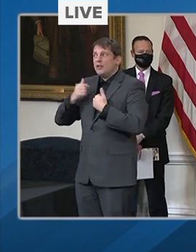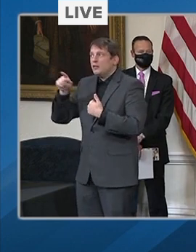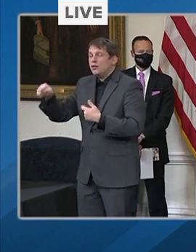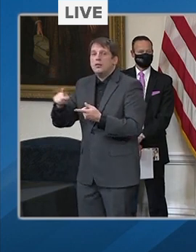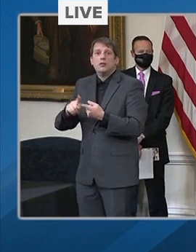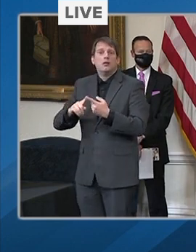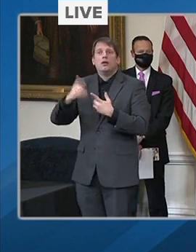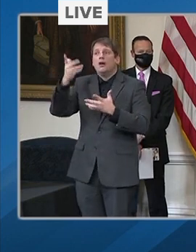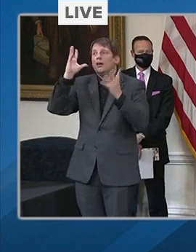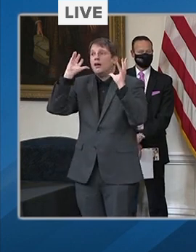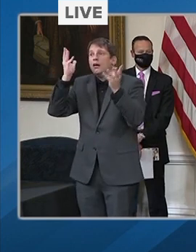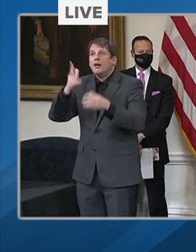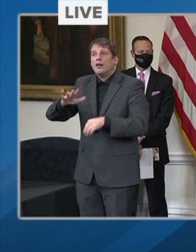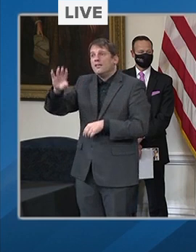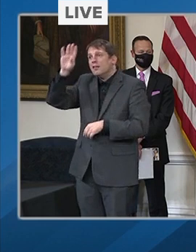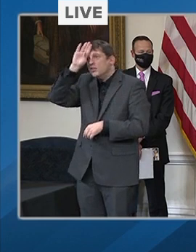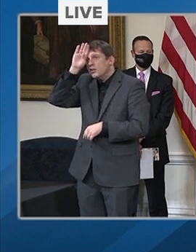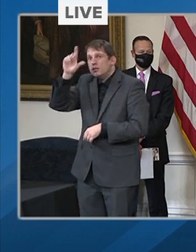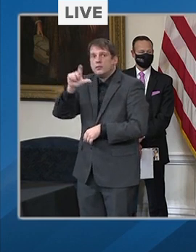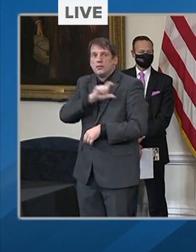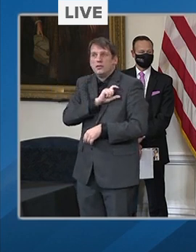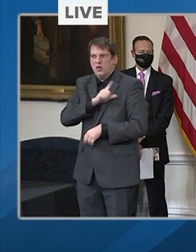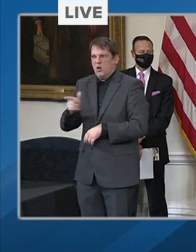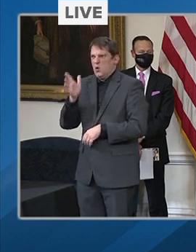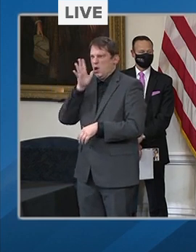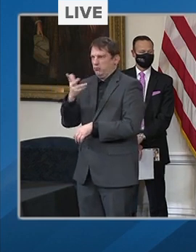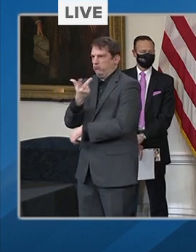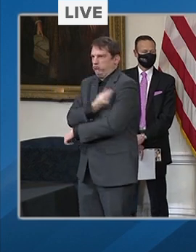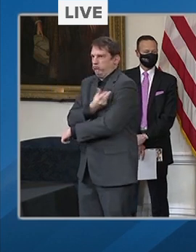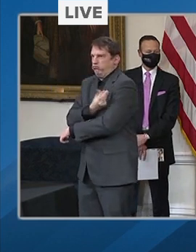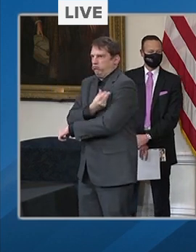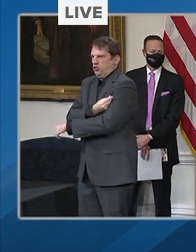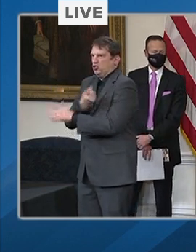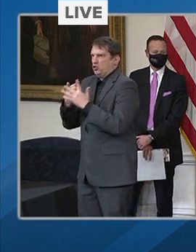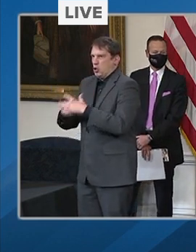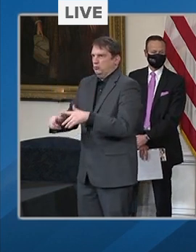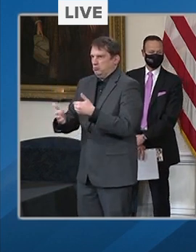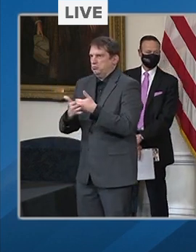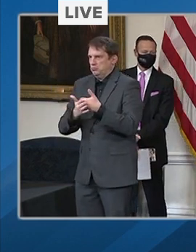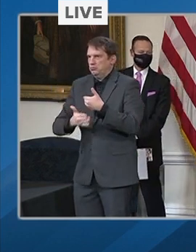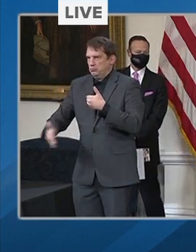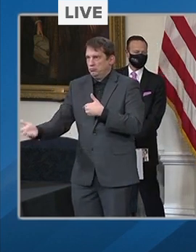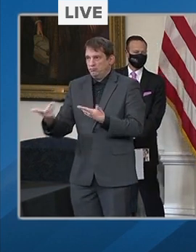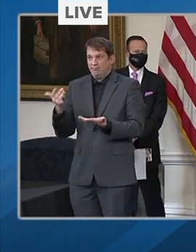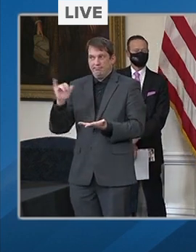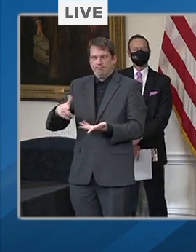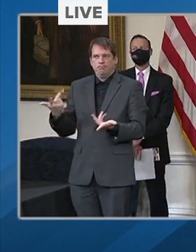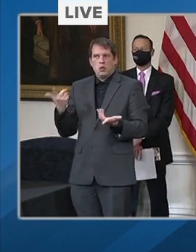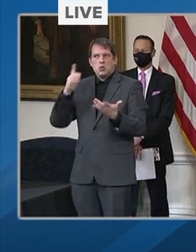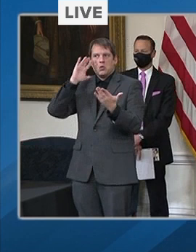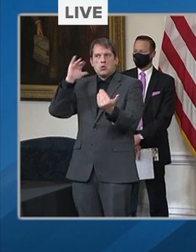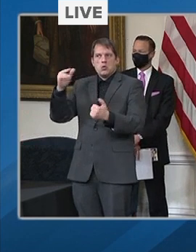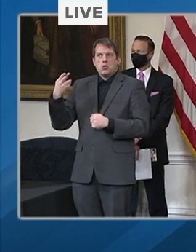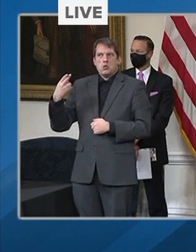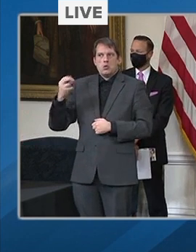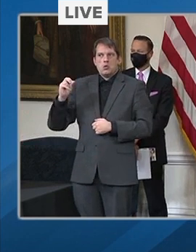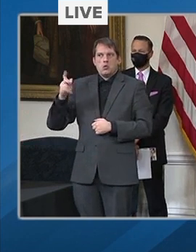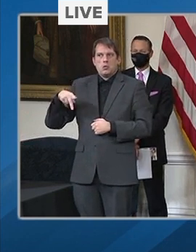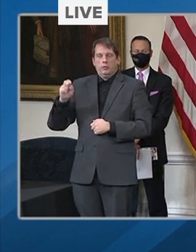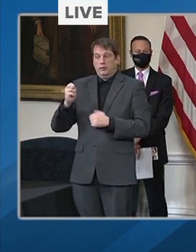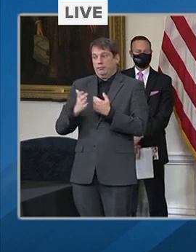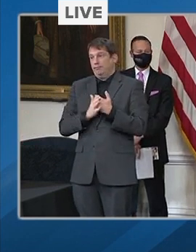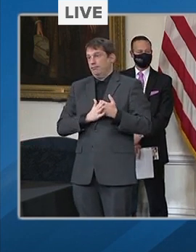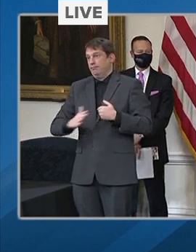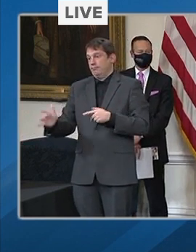vaccinations. We can also find hope in the fact that after 8 long months that we have